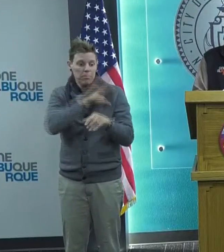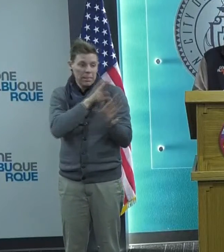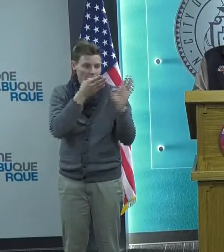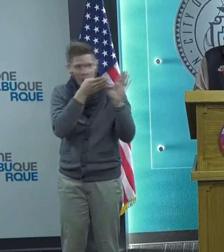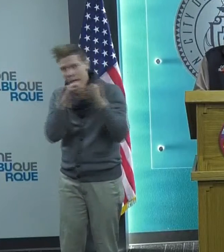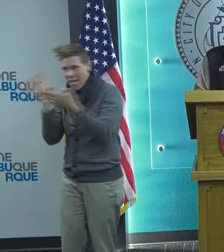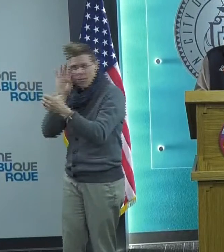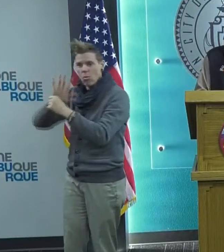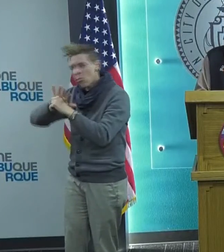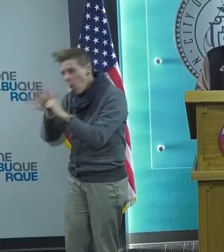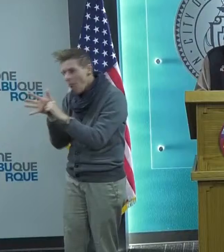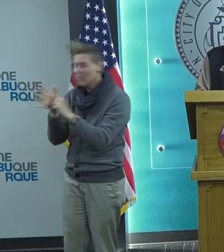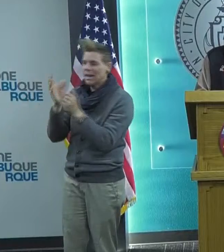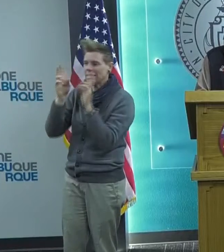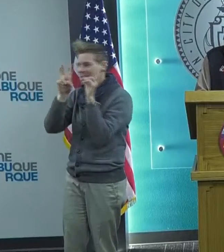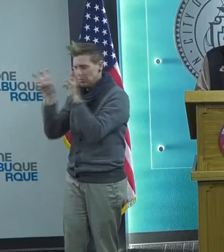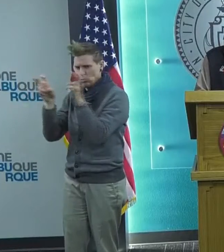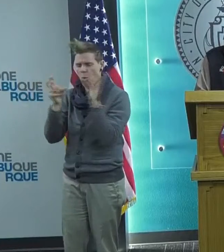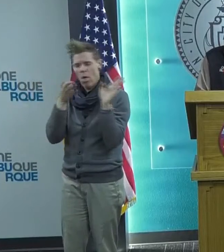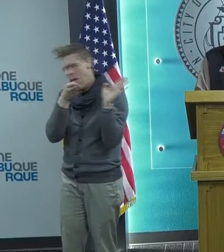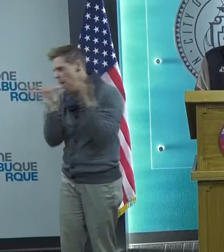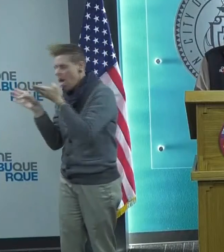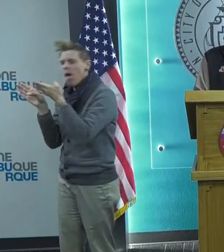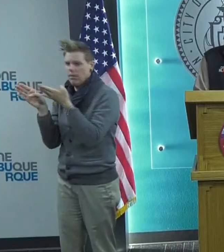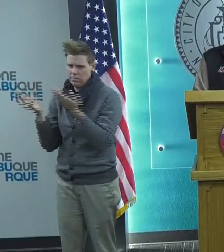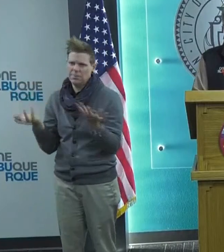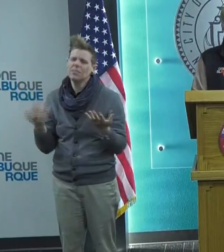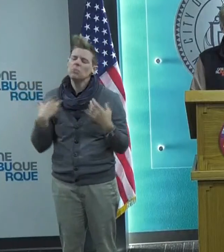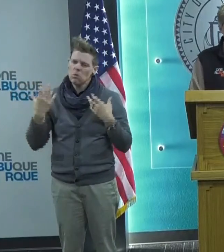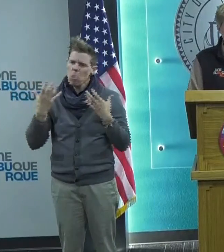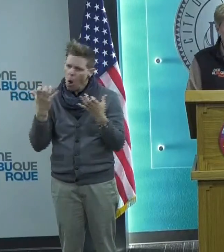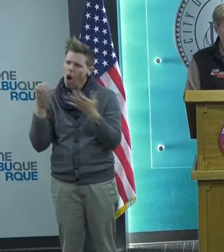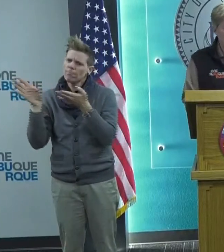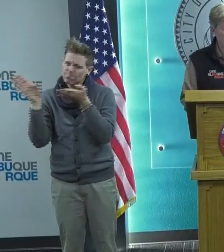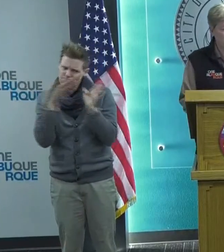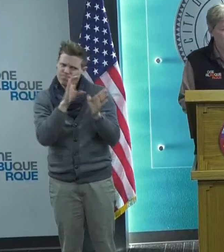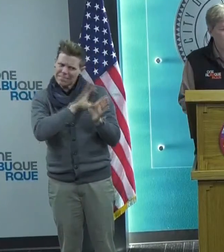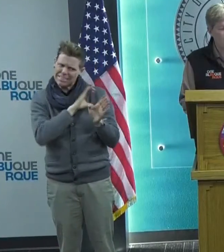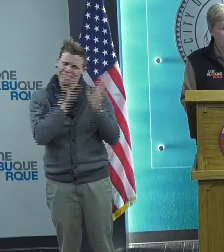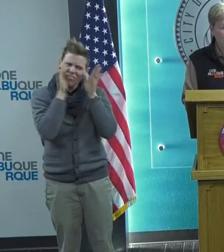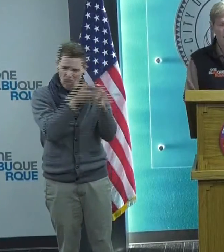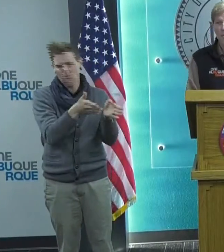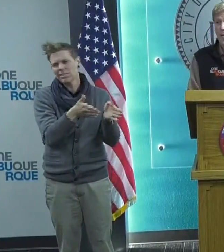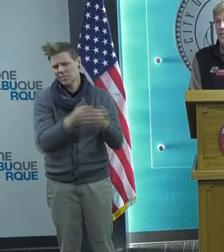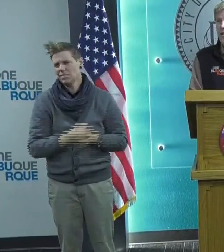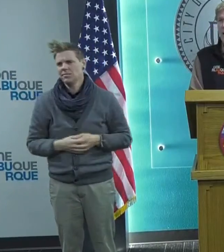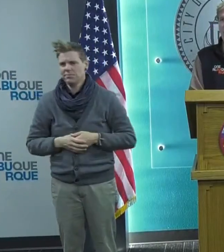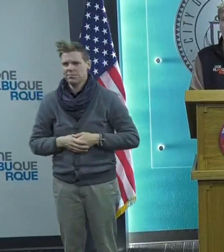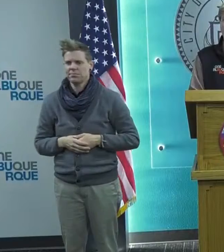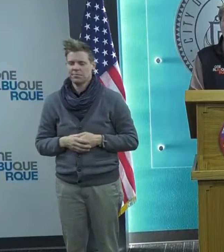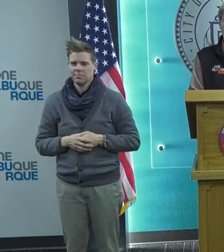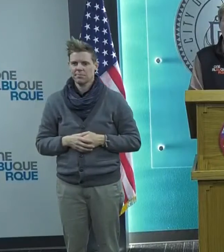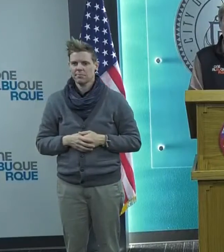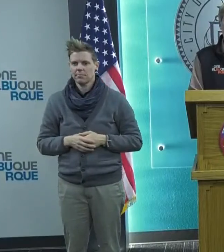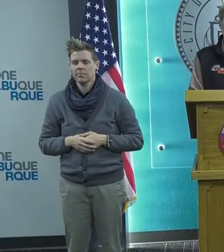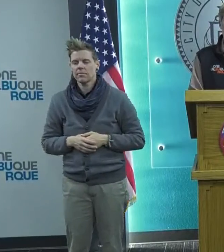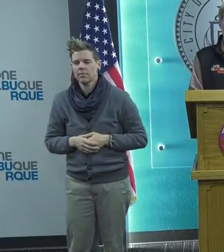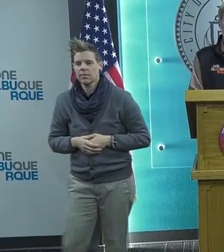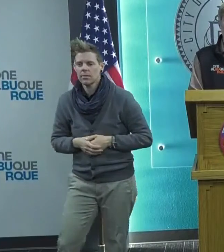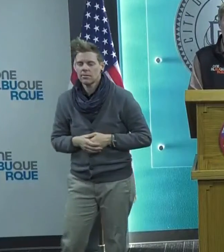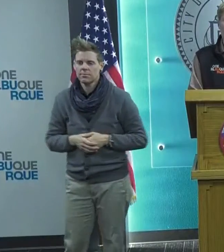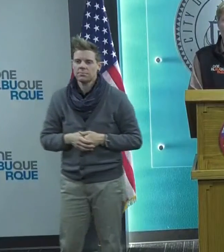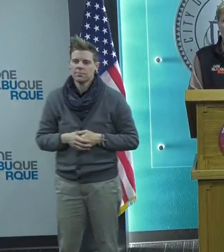does not have to pull resources away from 911 calls and 242 cops calls. So again, please make